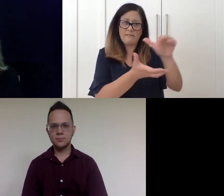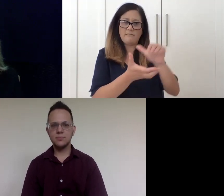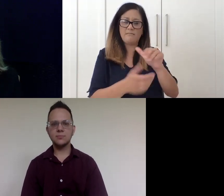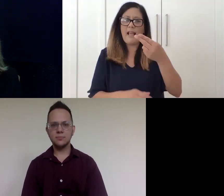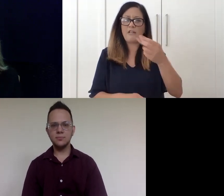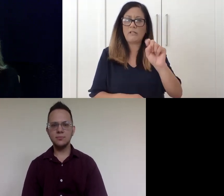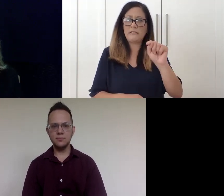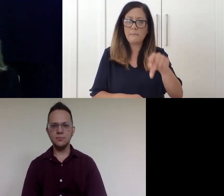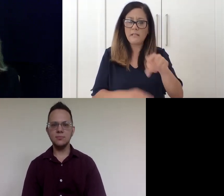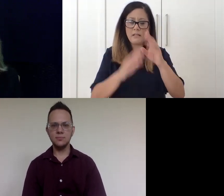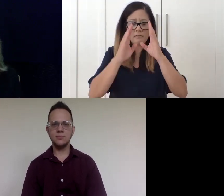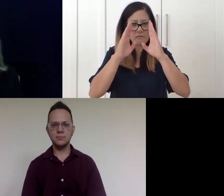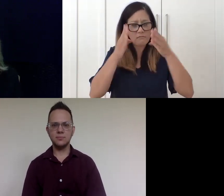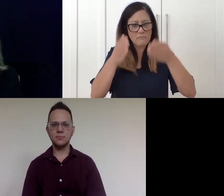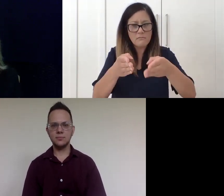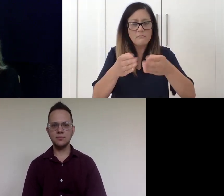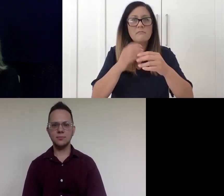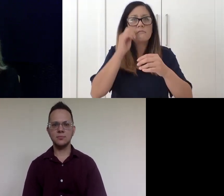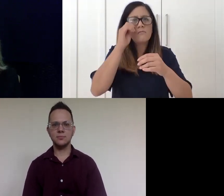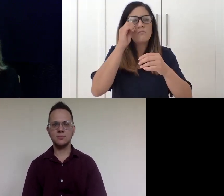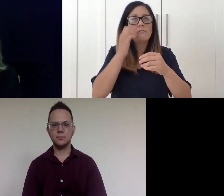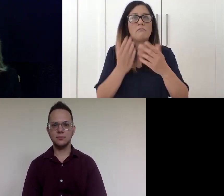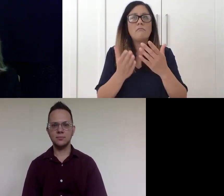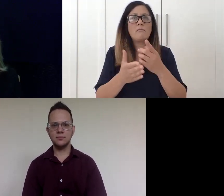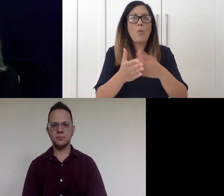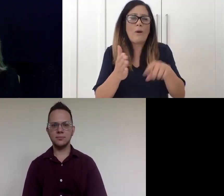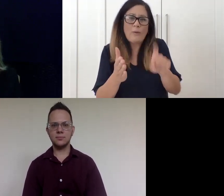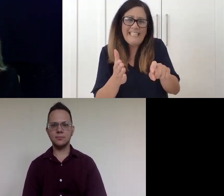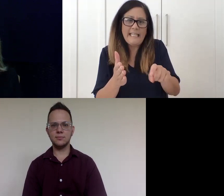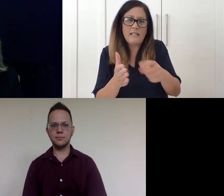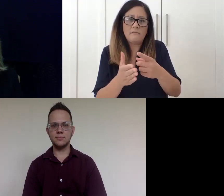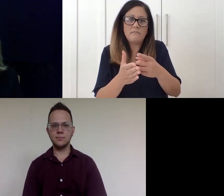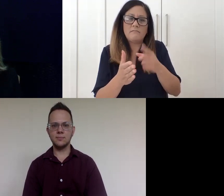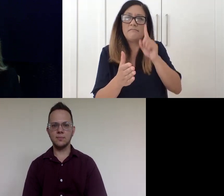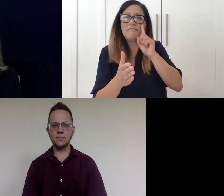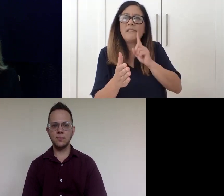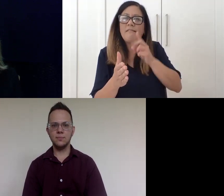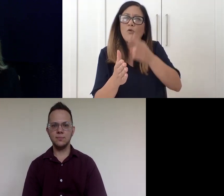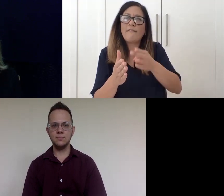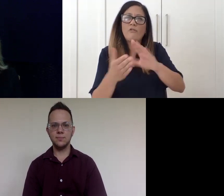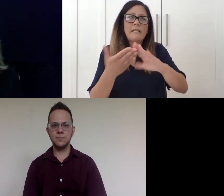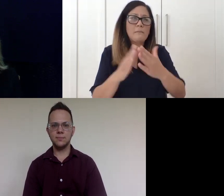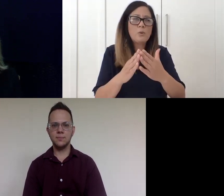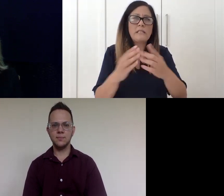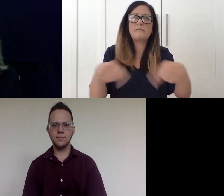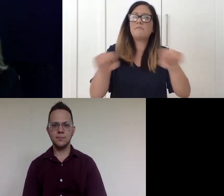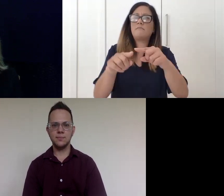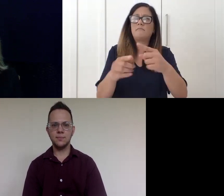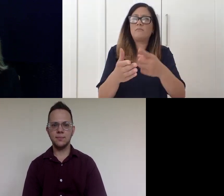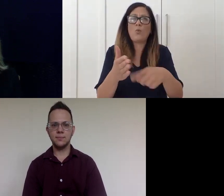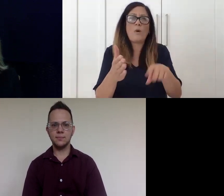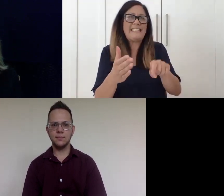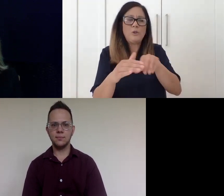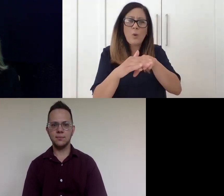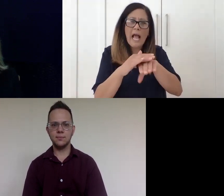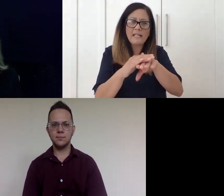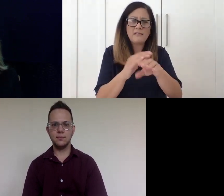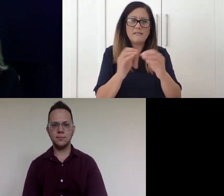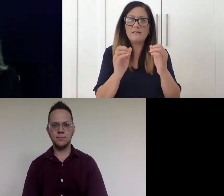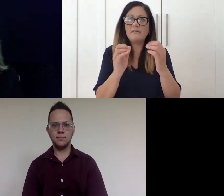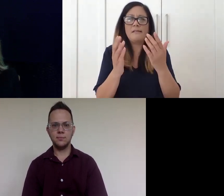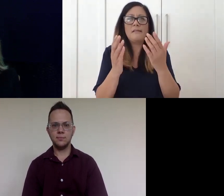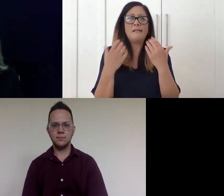Hearing's grant, the HSTP grant that we're working on, indicates that there's a need for deaf and